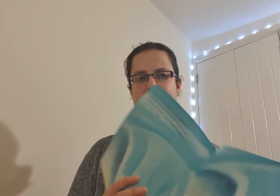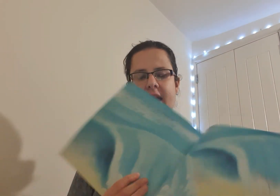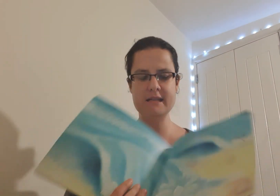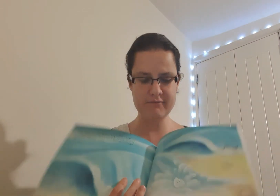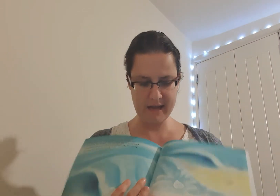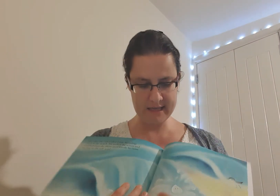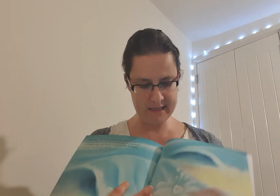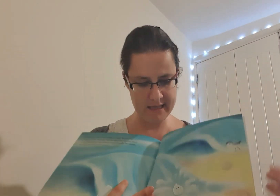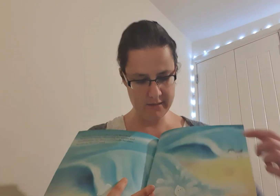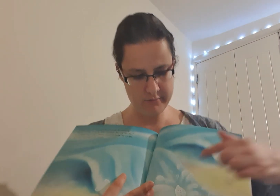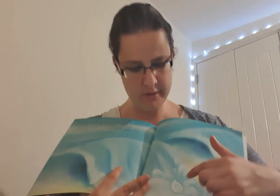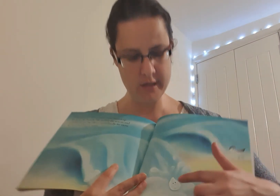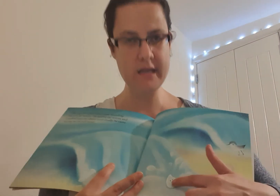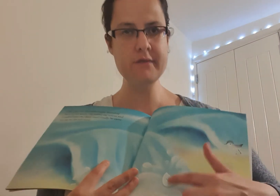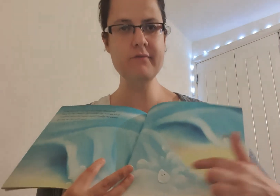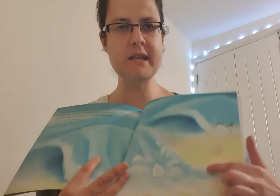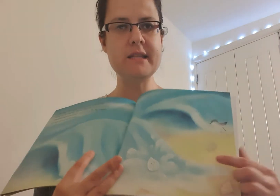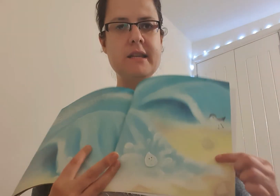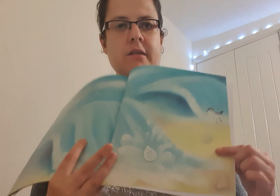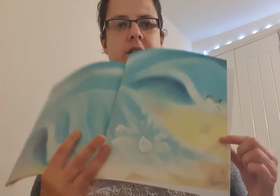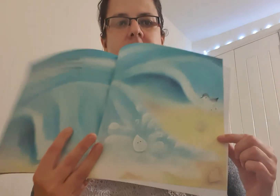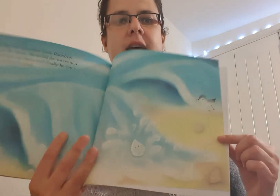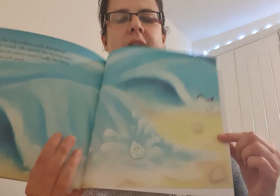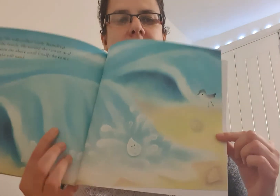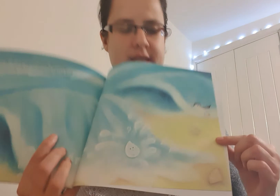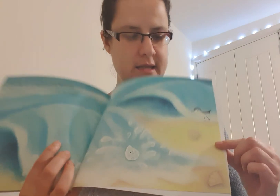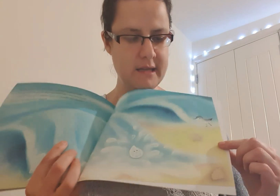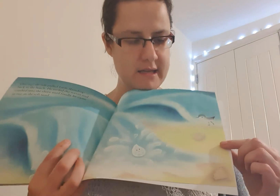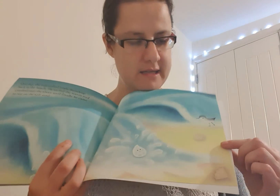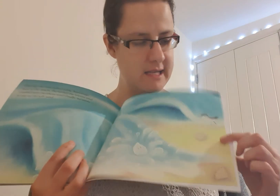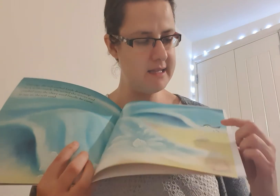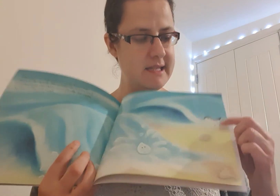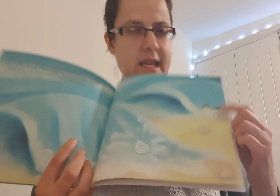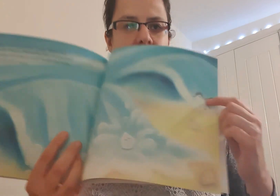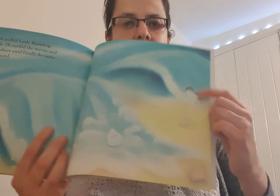is resting. Look, he's resting on the sand. See the seagull?